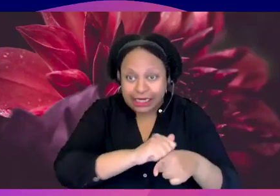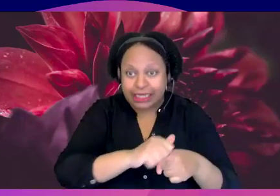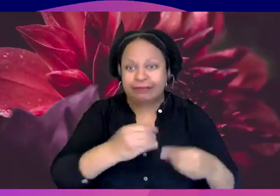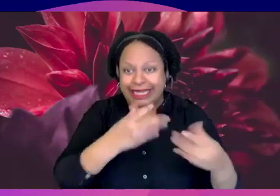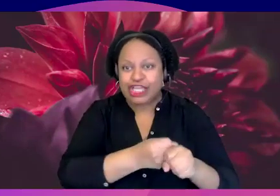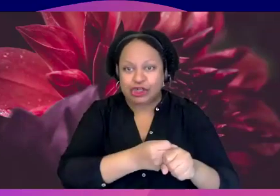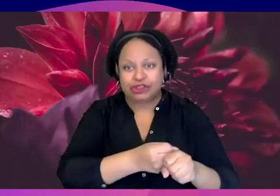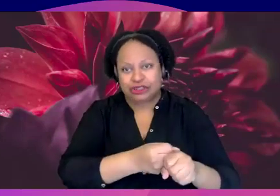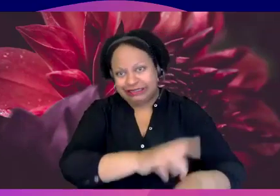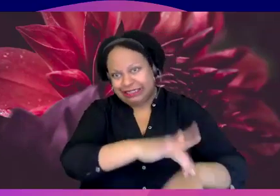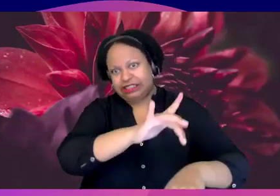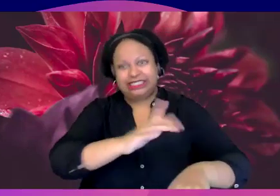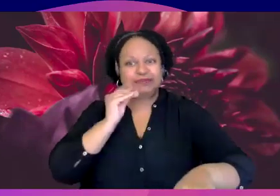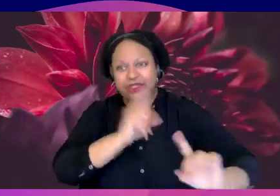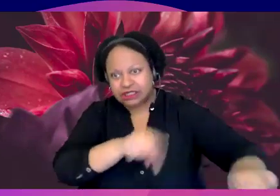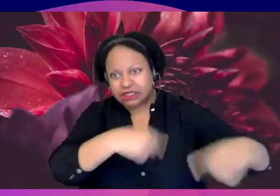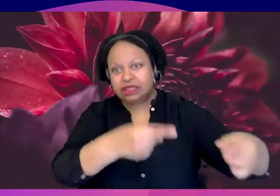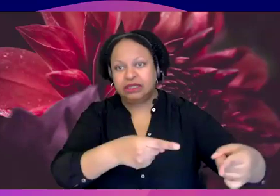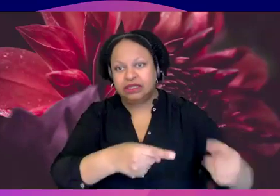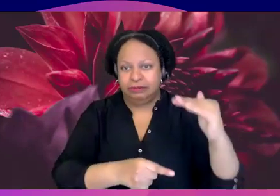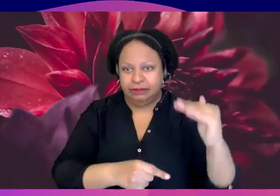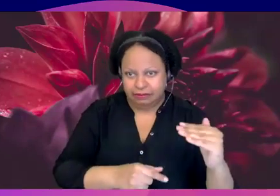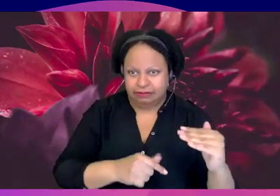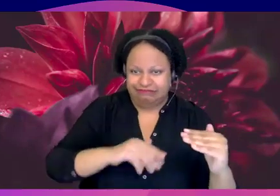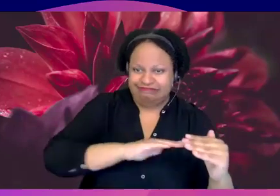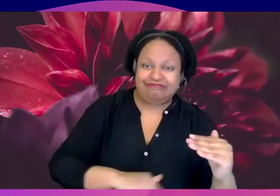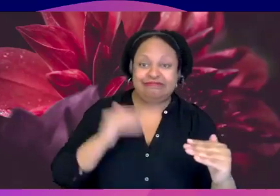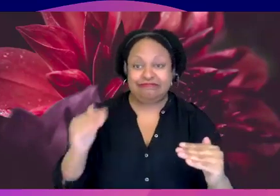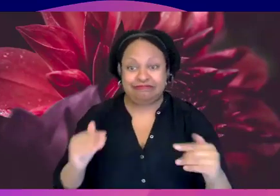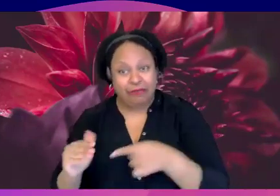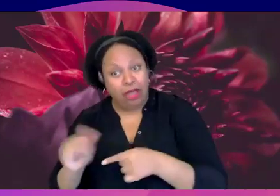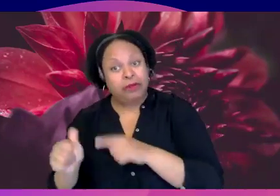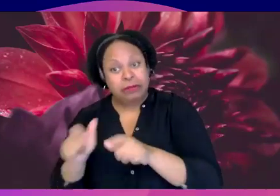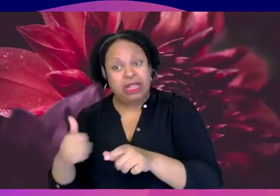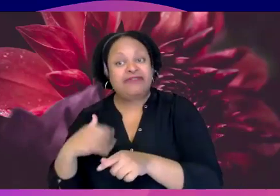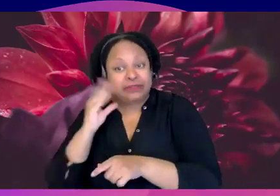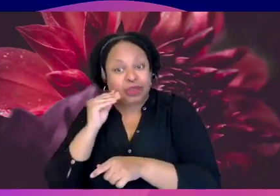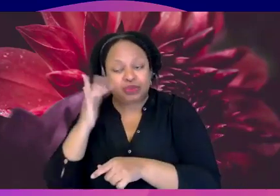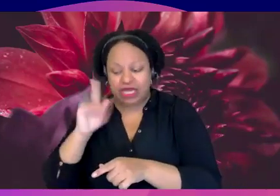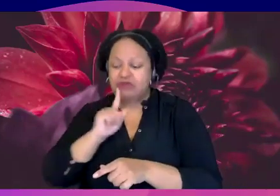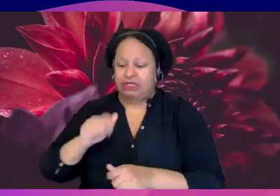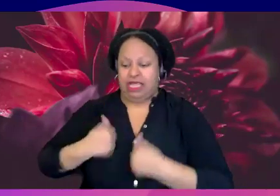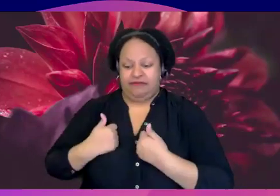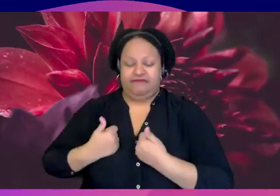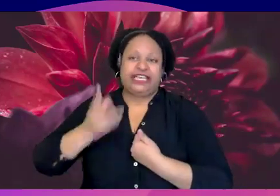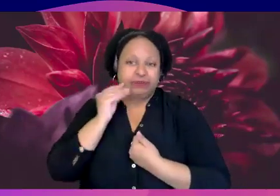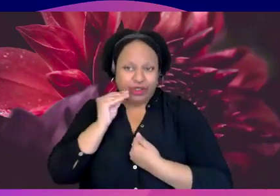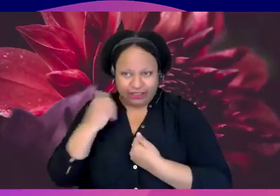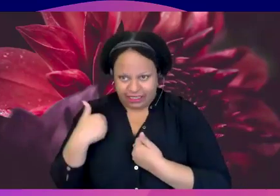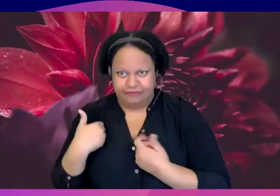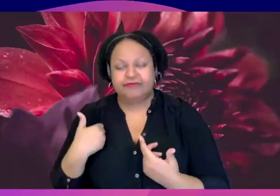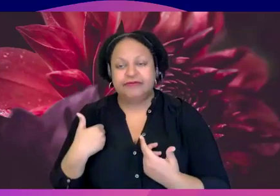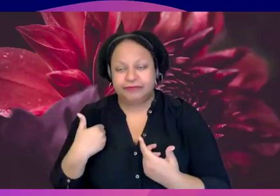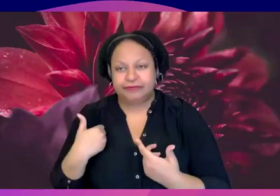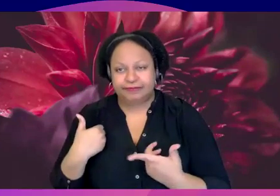of on-the-job experience, with also many people have experience because of lived experience and